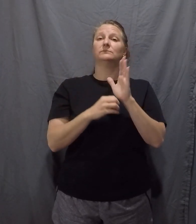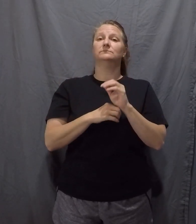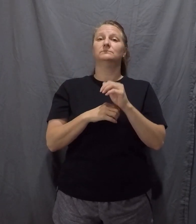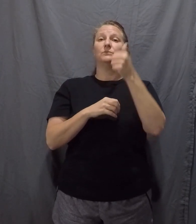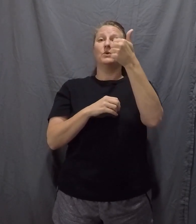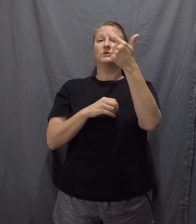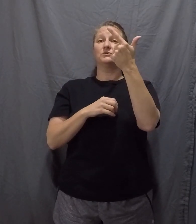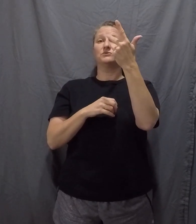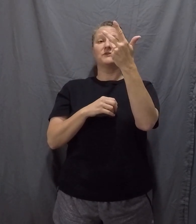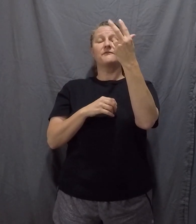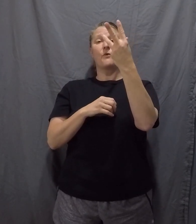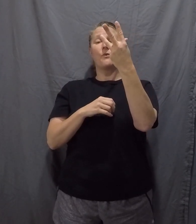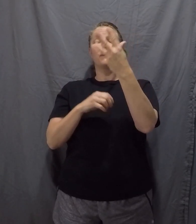4 rules. Rule number 1 is